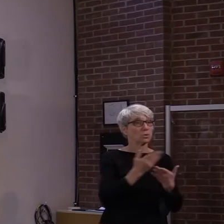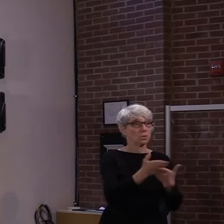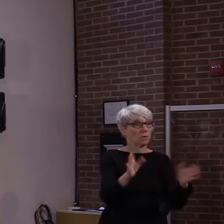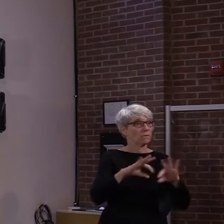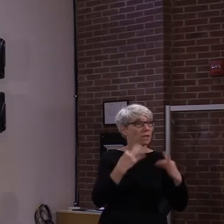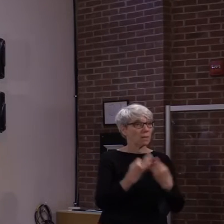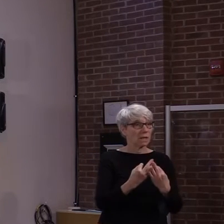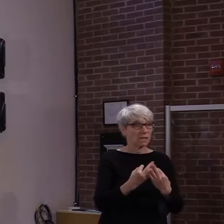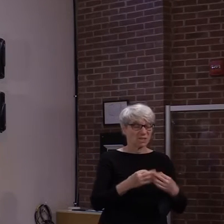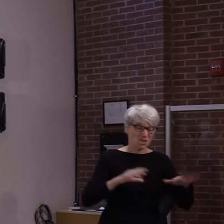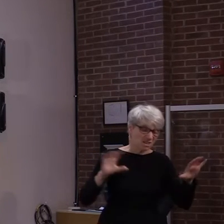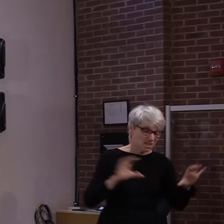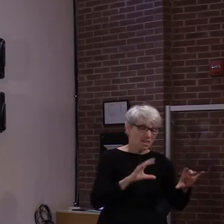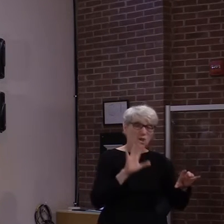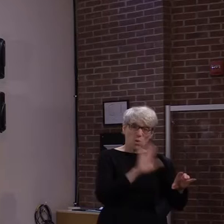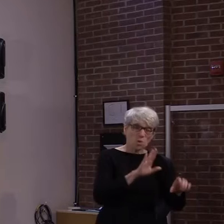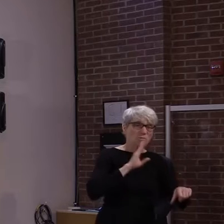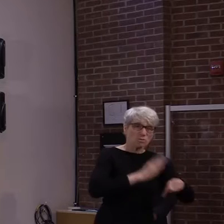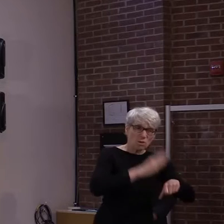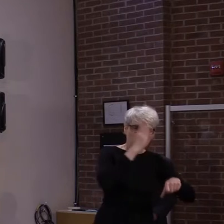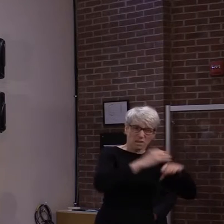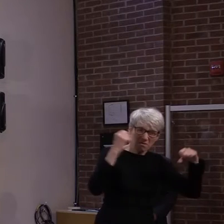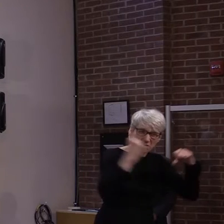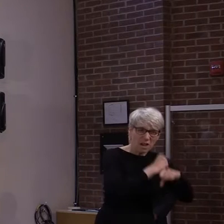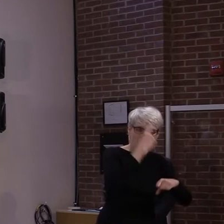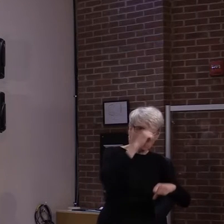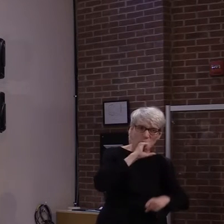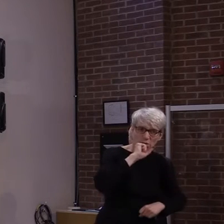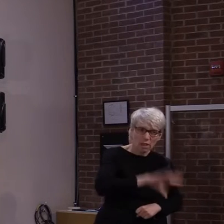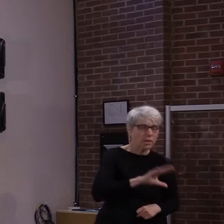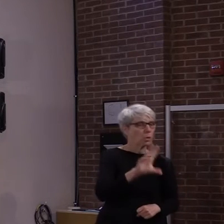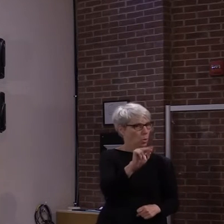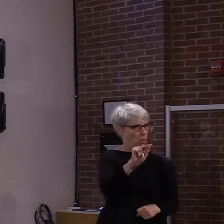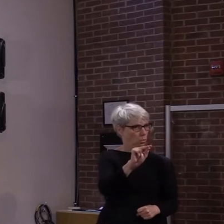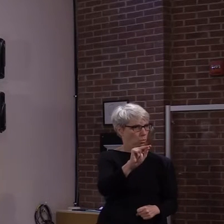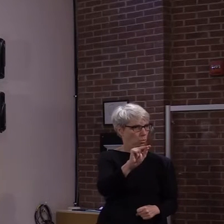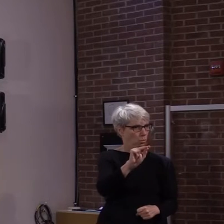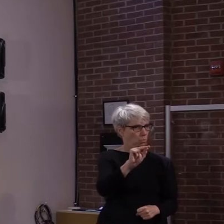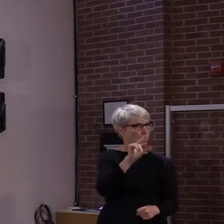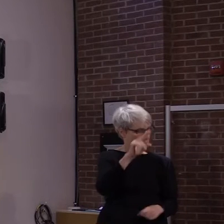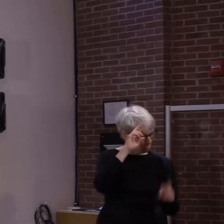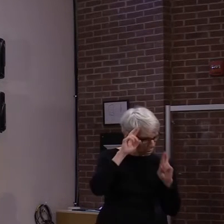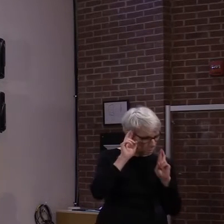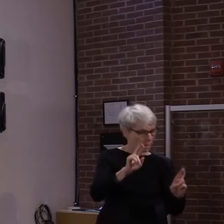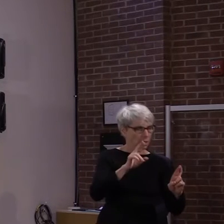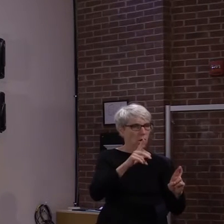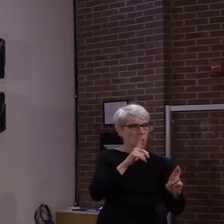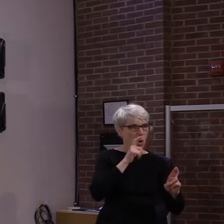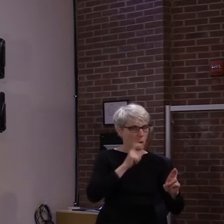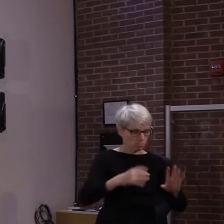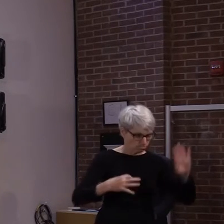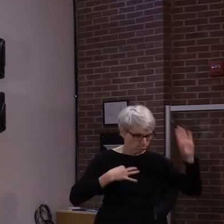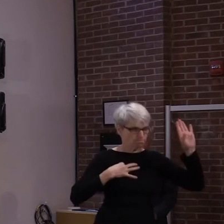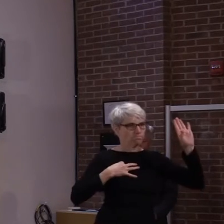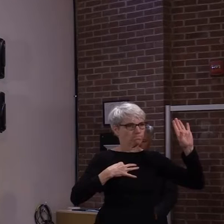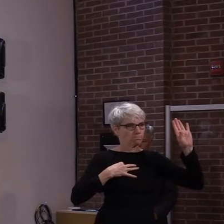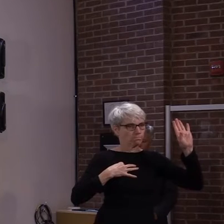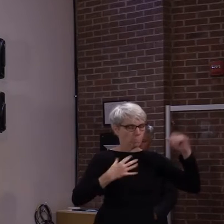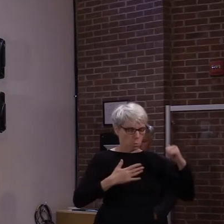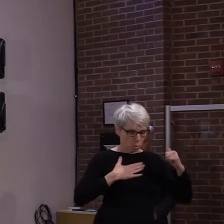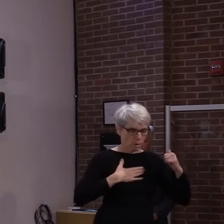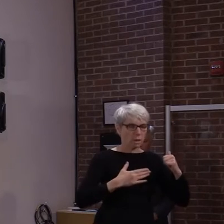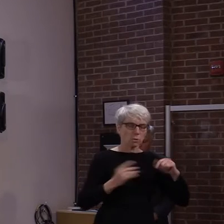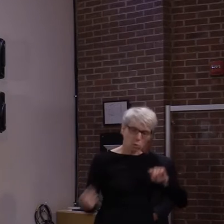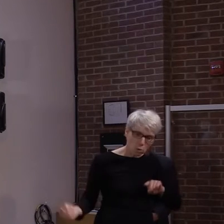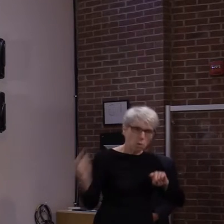vain, that we have a great deal of respect for them, those who step up to help protect us and